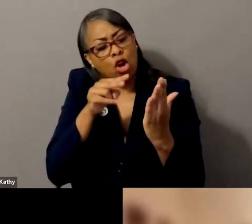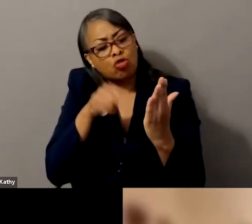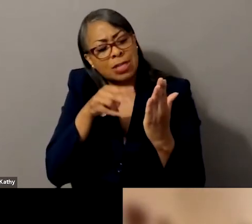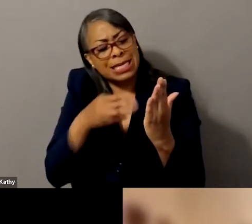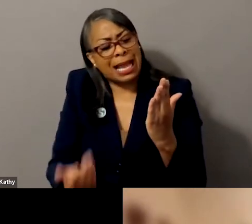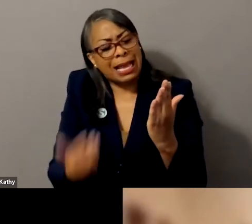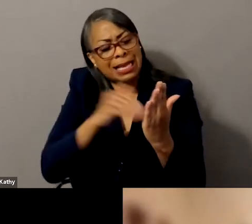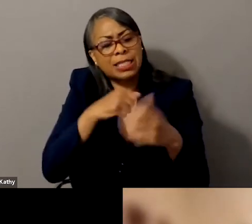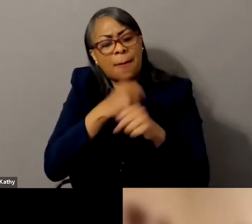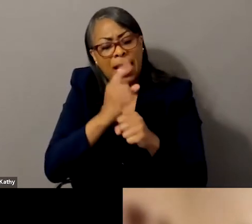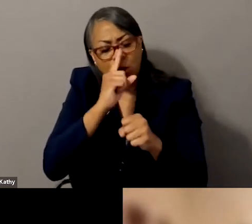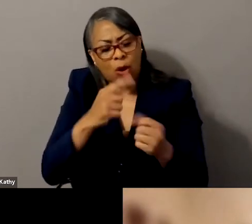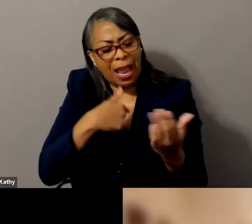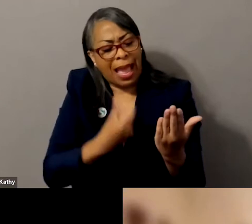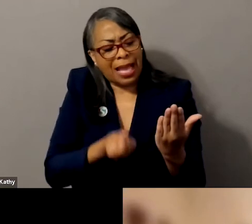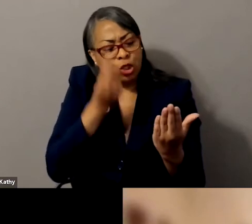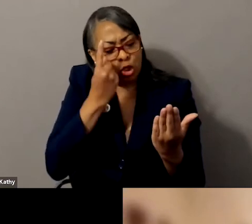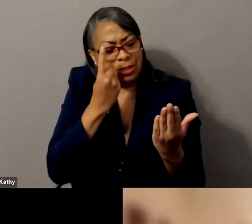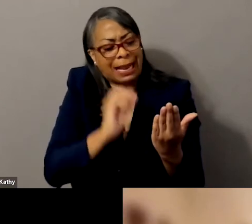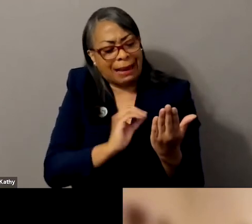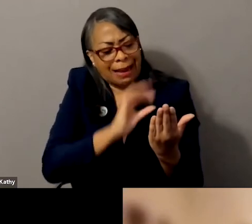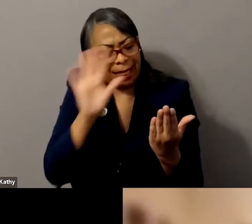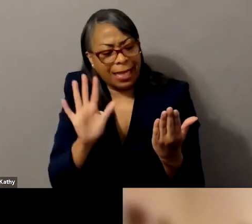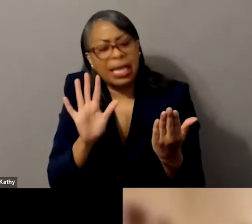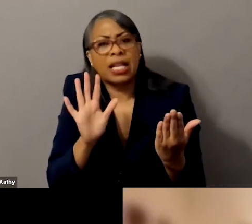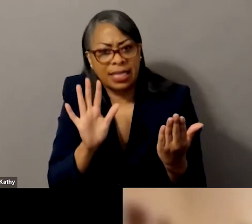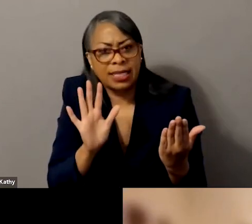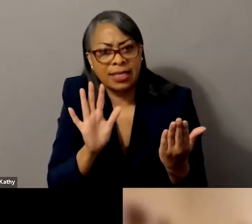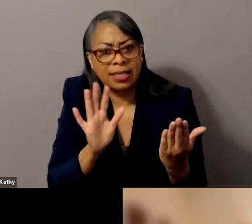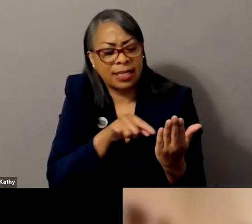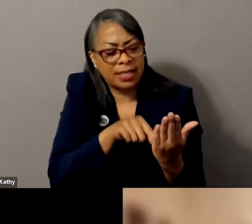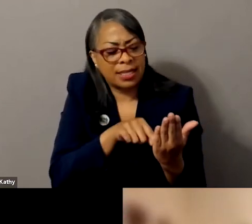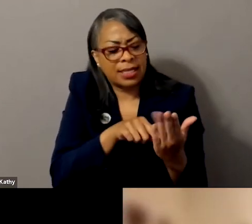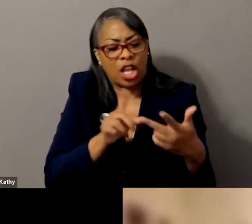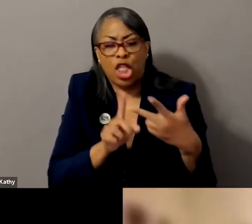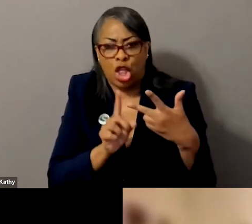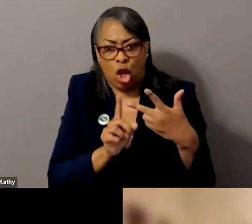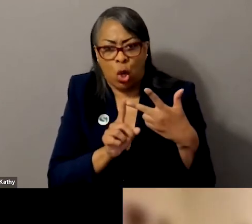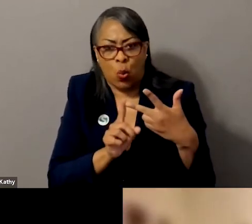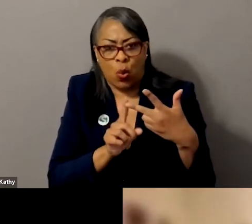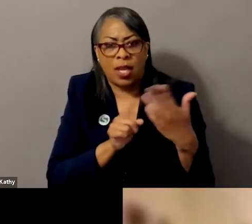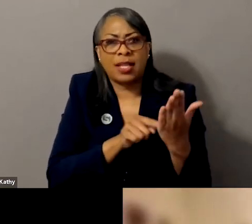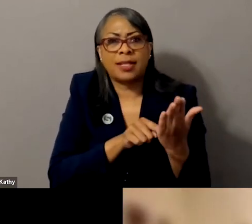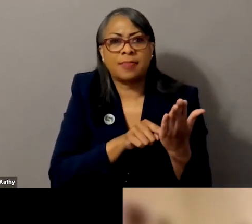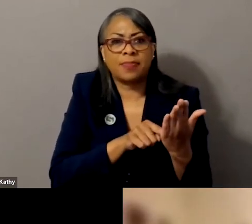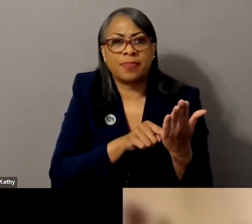I understand exactly what you were suggesting. And there's a